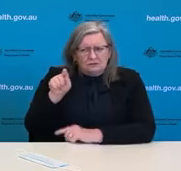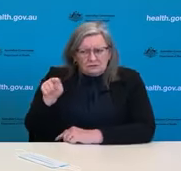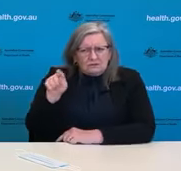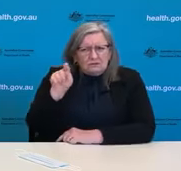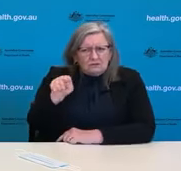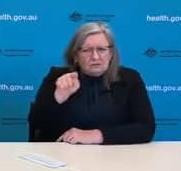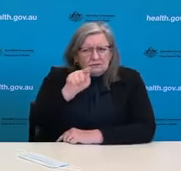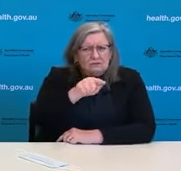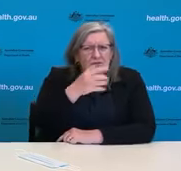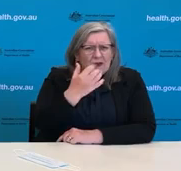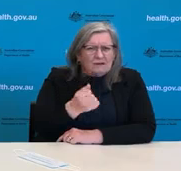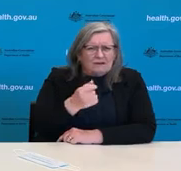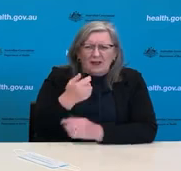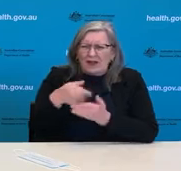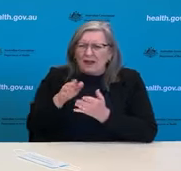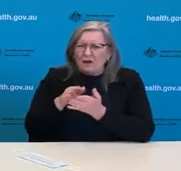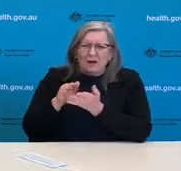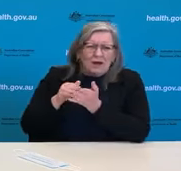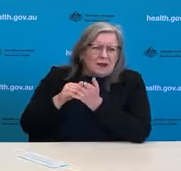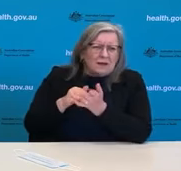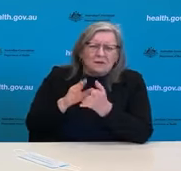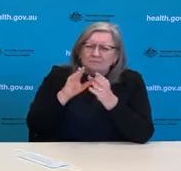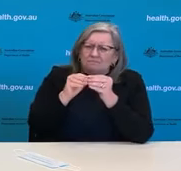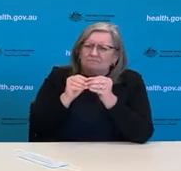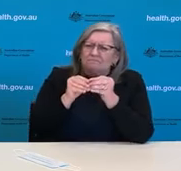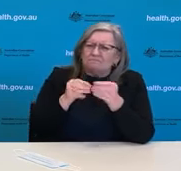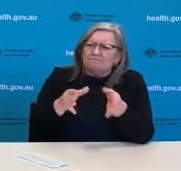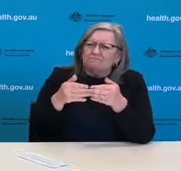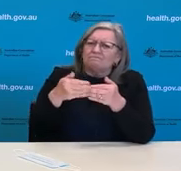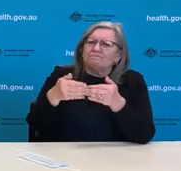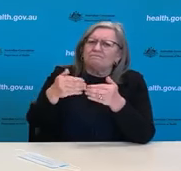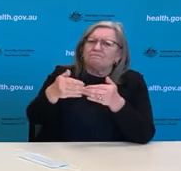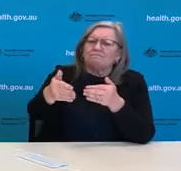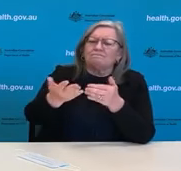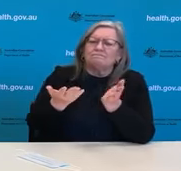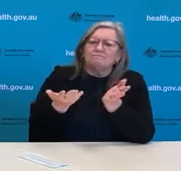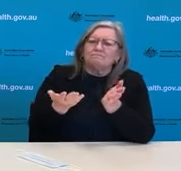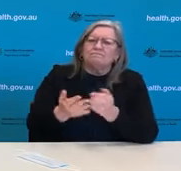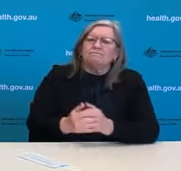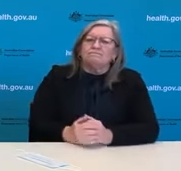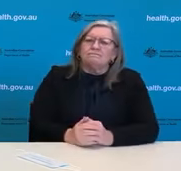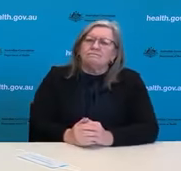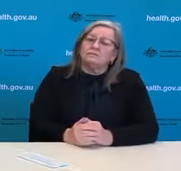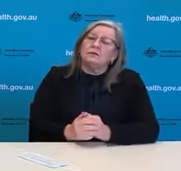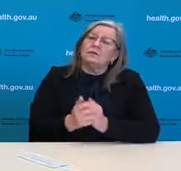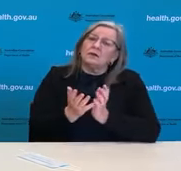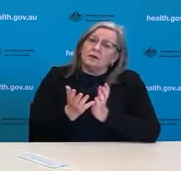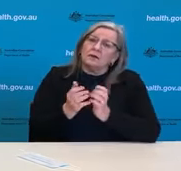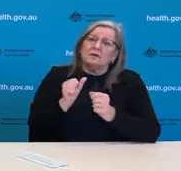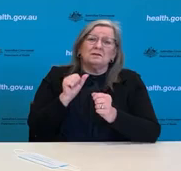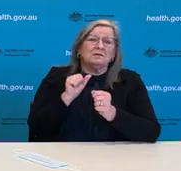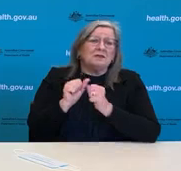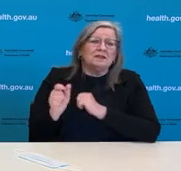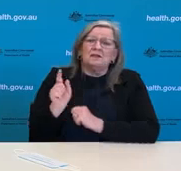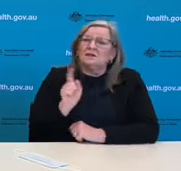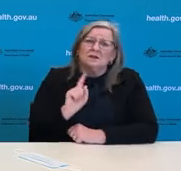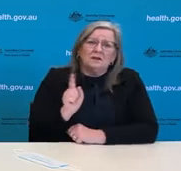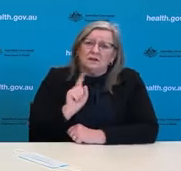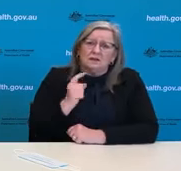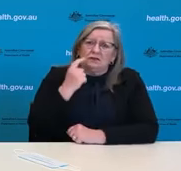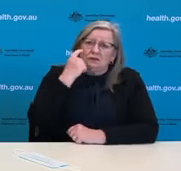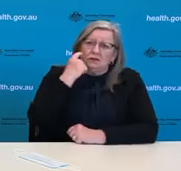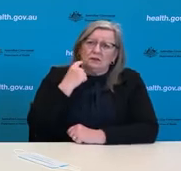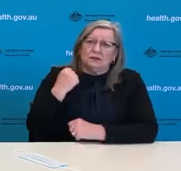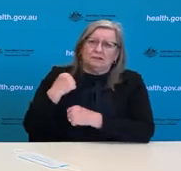done to help to alleviate the symptoms over time. But obviously the best thing to do is to avoid